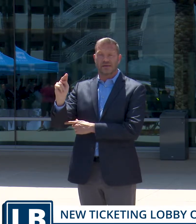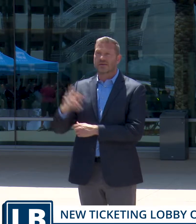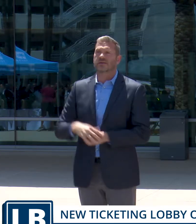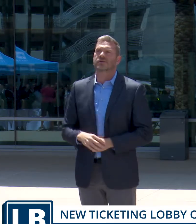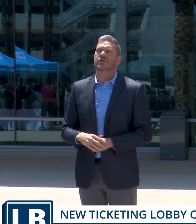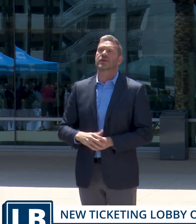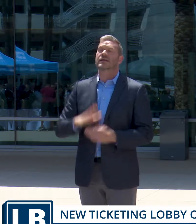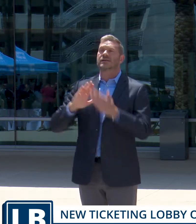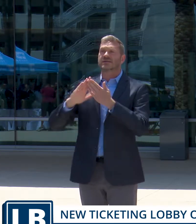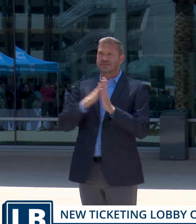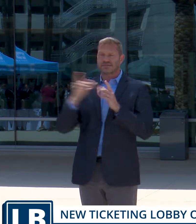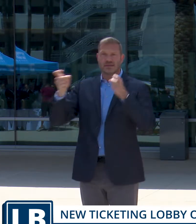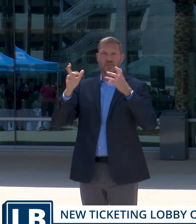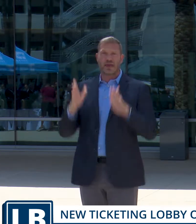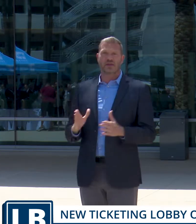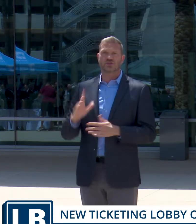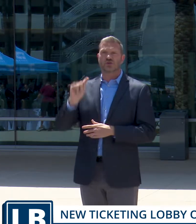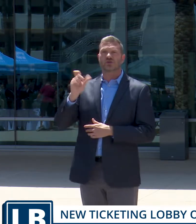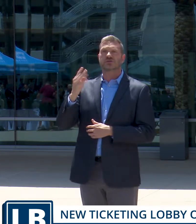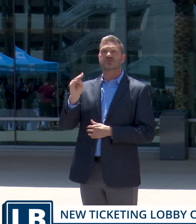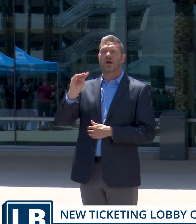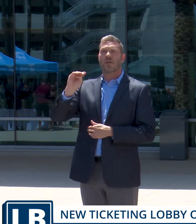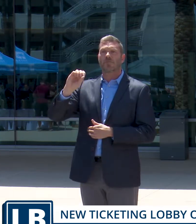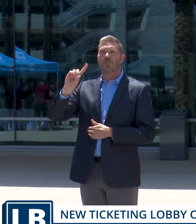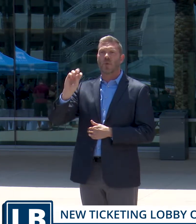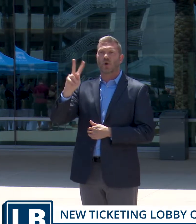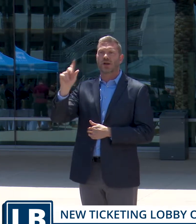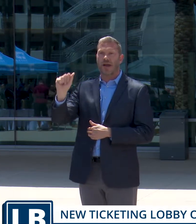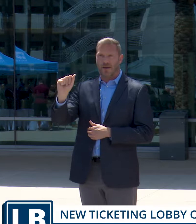City Manager Tom Modica,